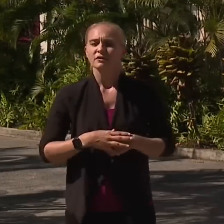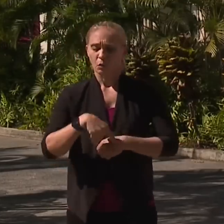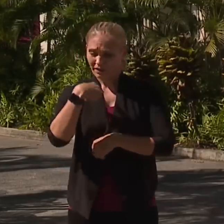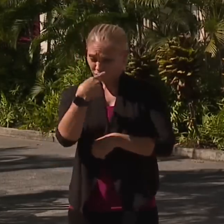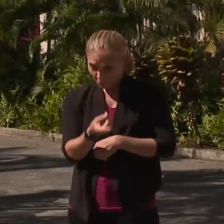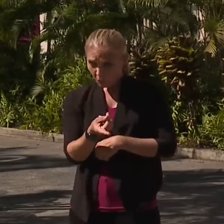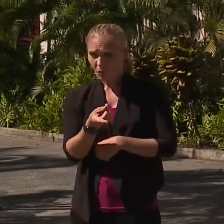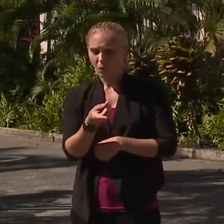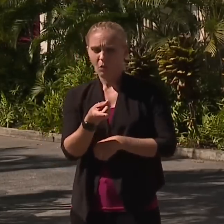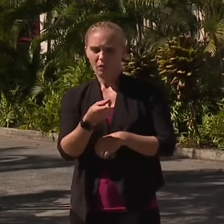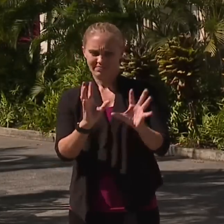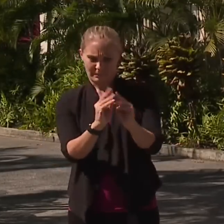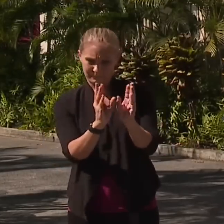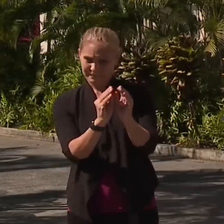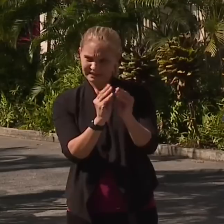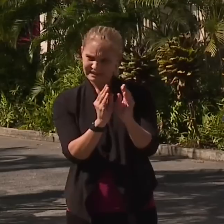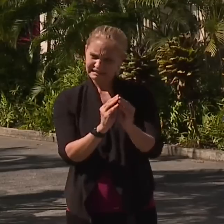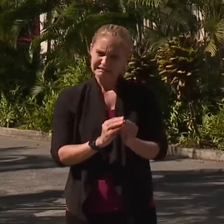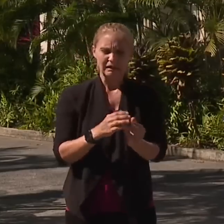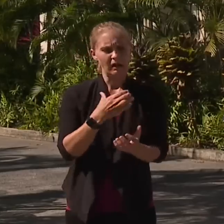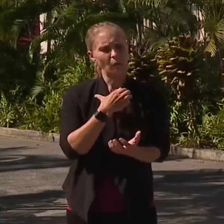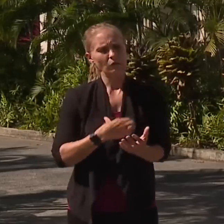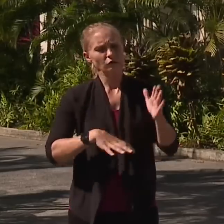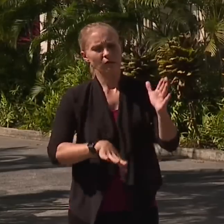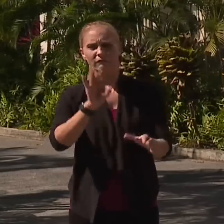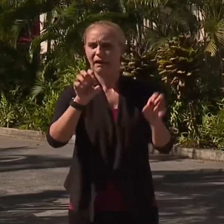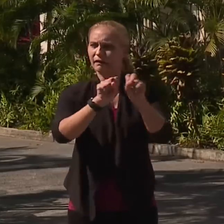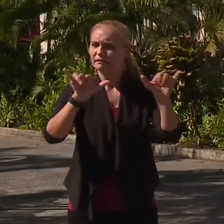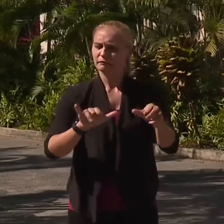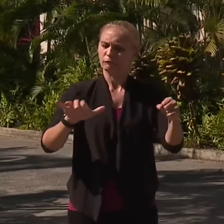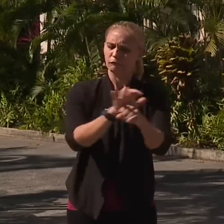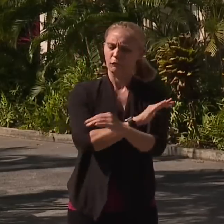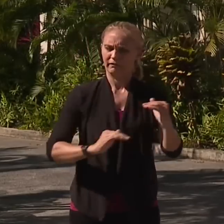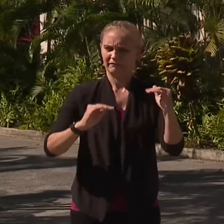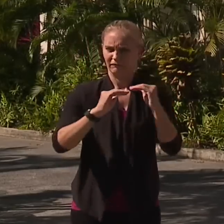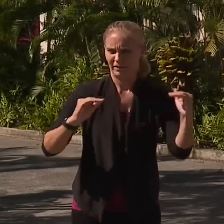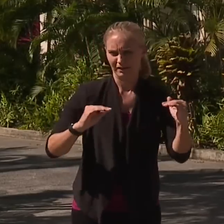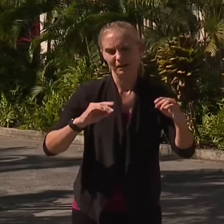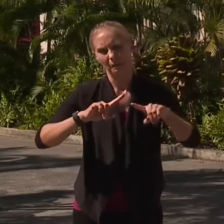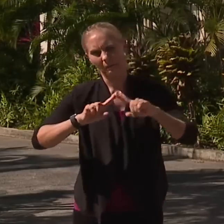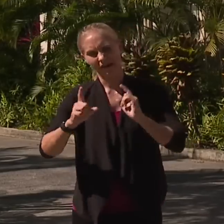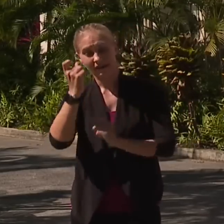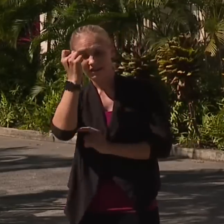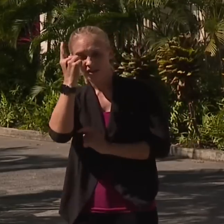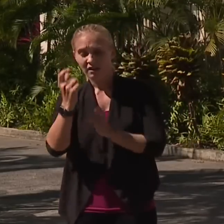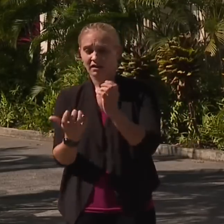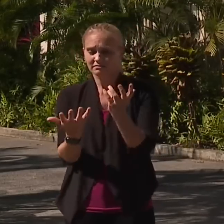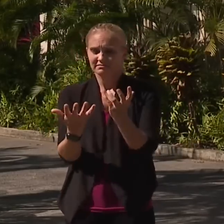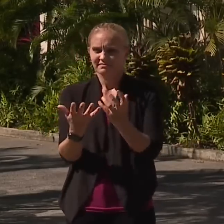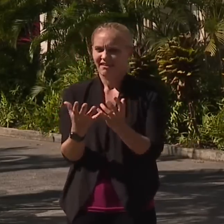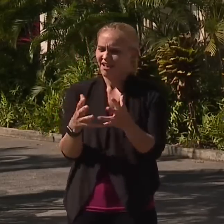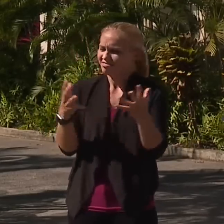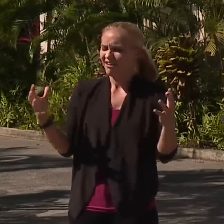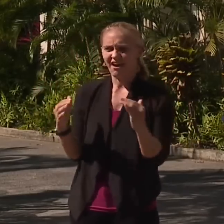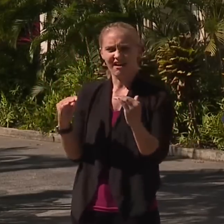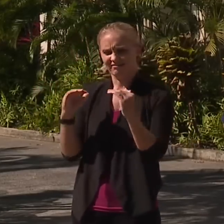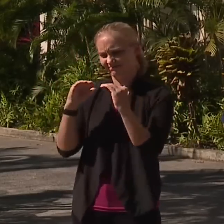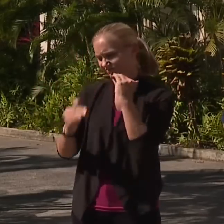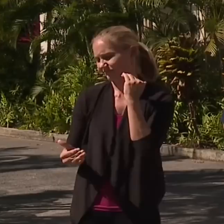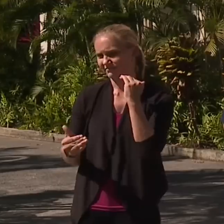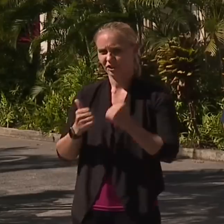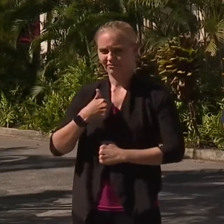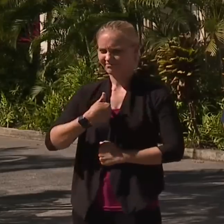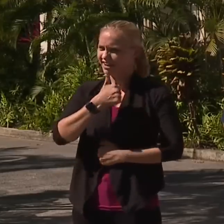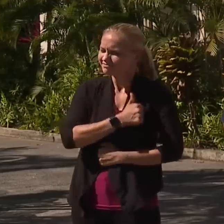I wish you could find a system that was completely fair. But much of this is unfair. I apologize for